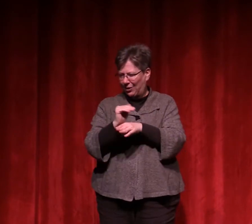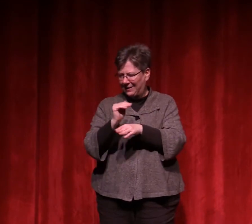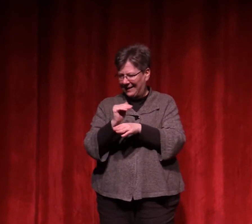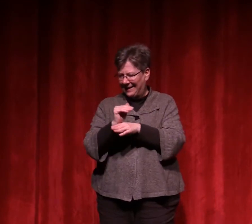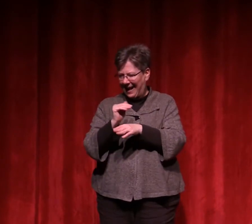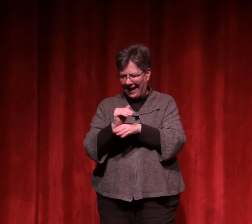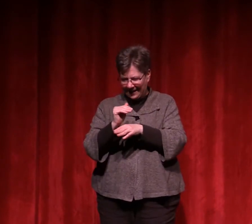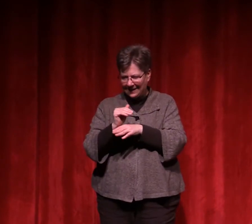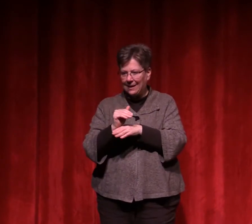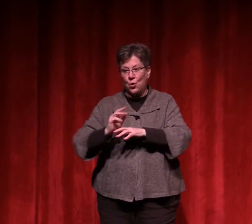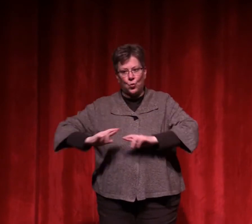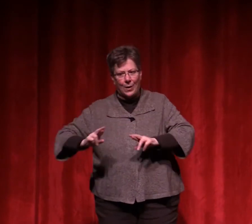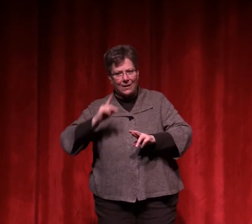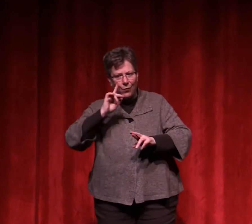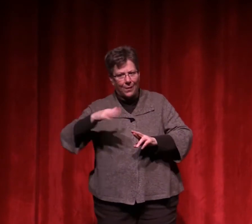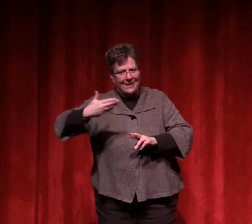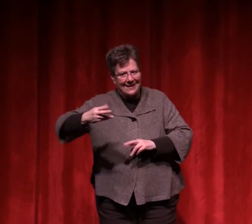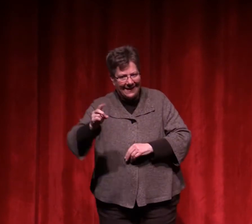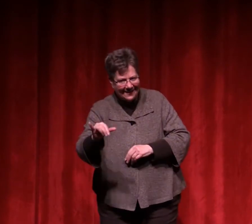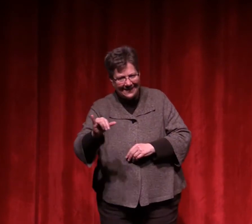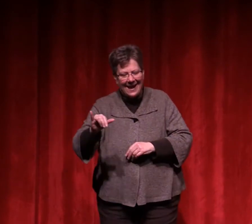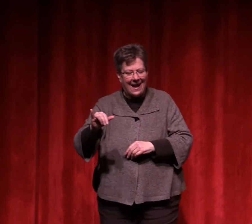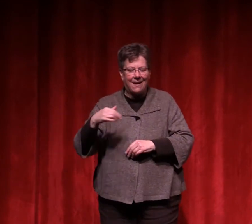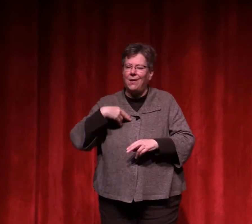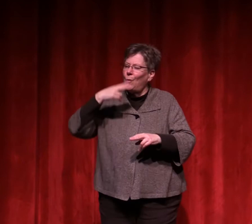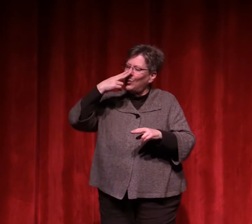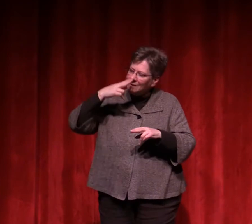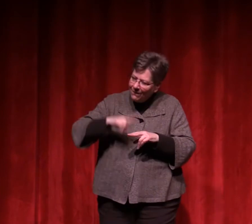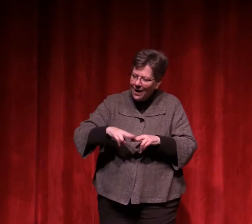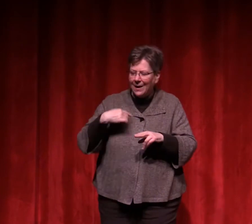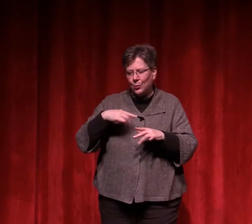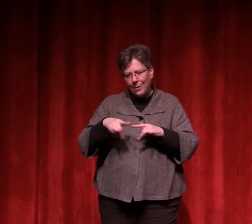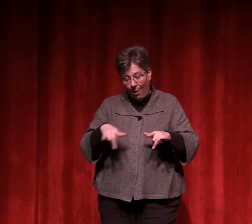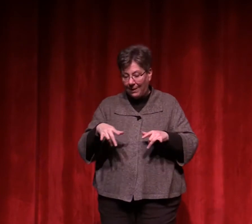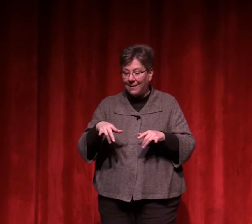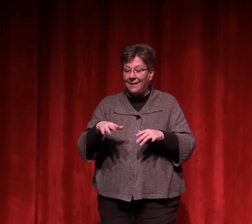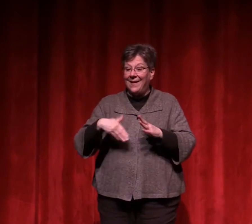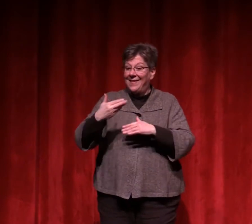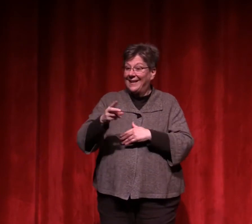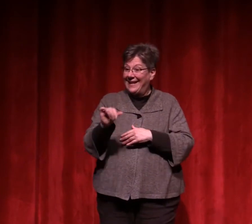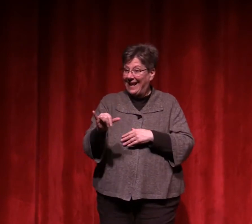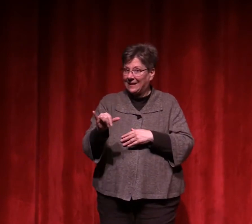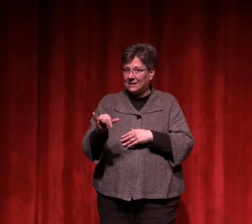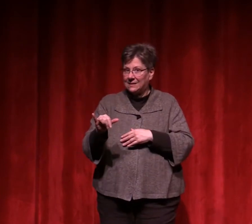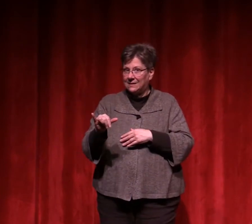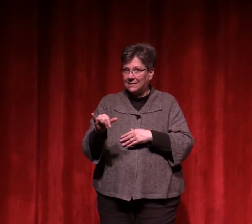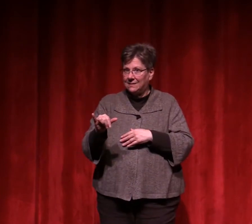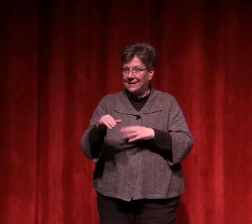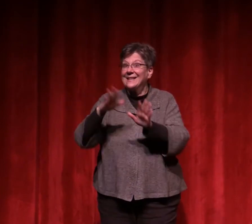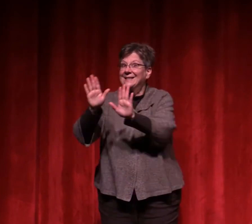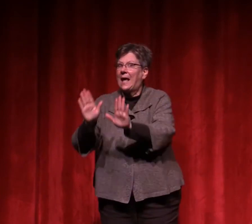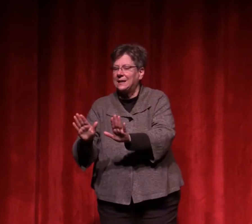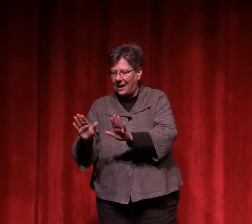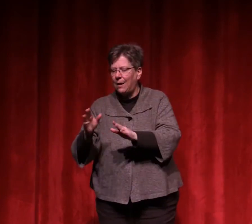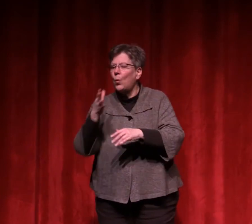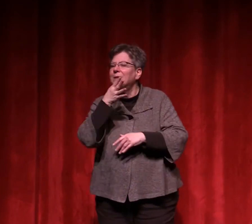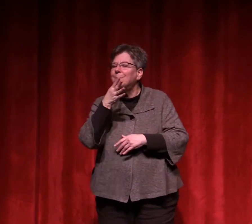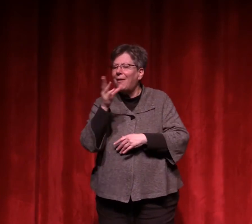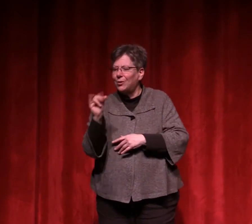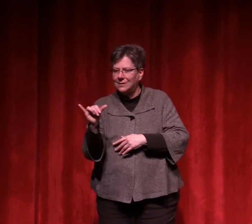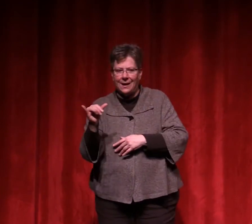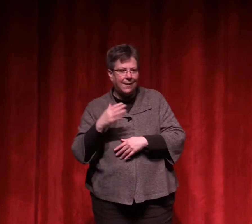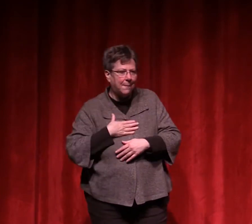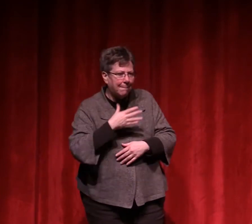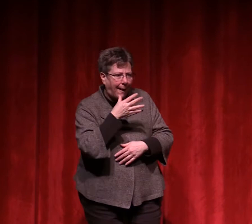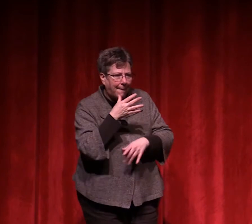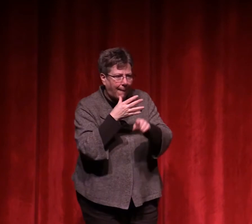happen, let me tell you. It was a really fun event. The next Sunday was Mother's Day, and my mom is in the audience. I'd